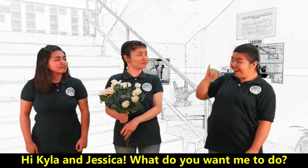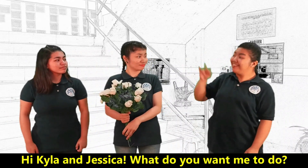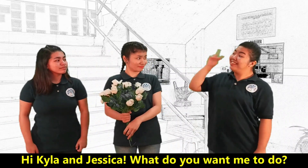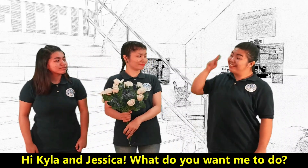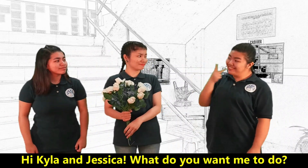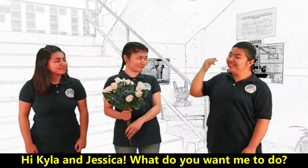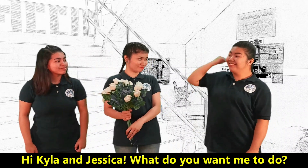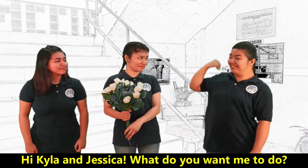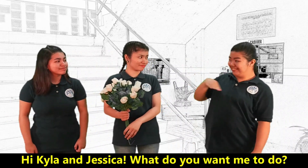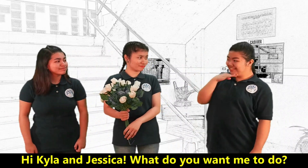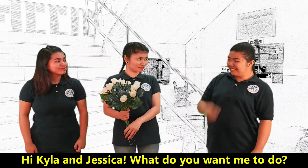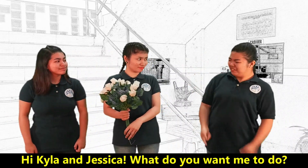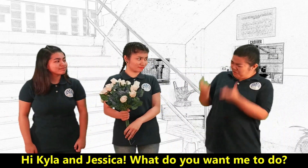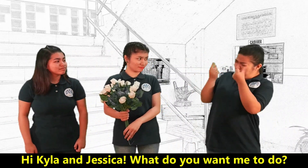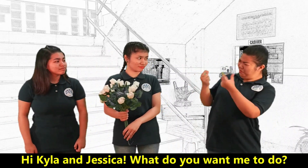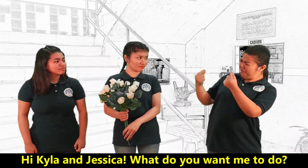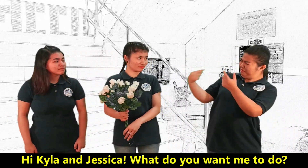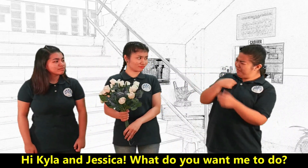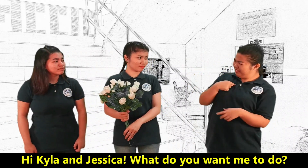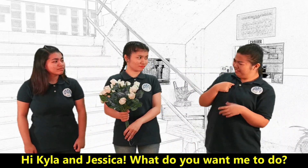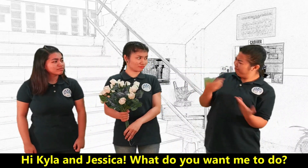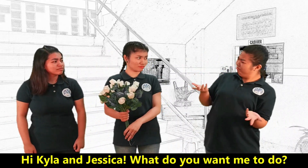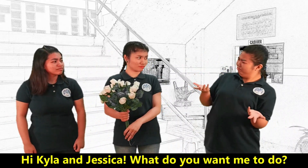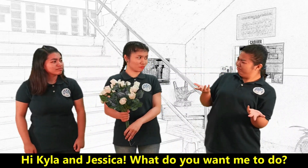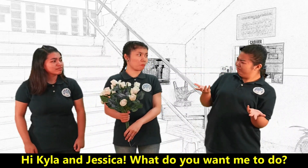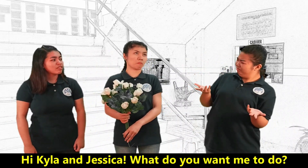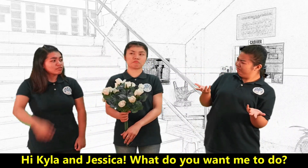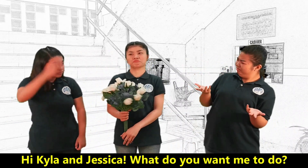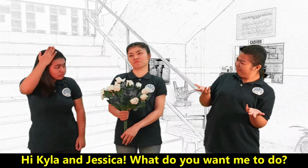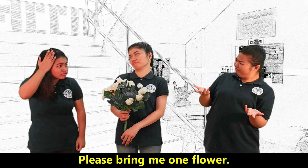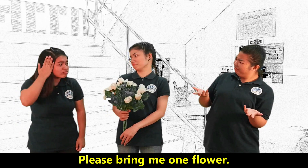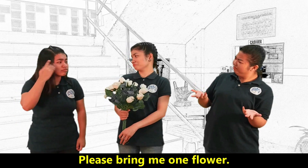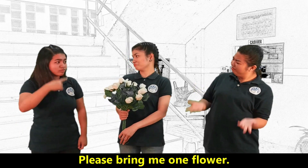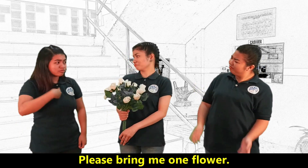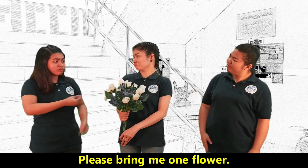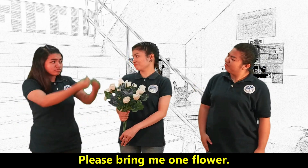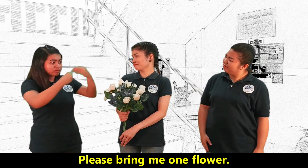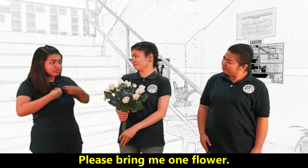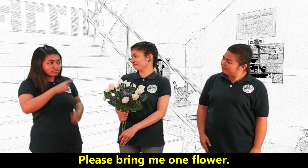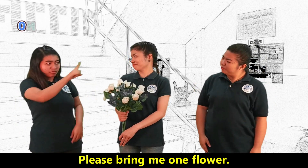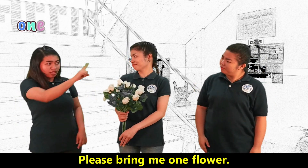Hi Kyla and Jessica, what do you want me to do? Please bring me one flower.